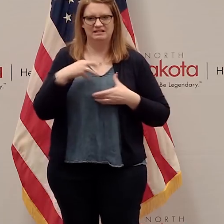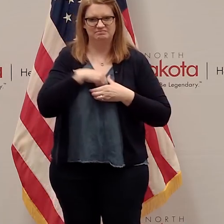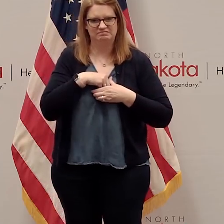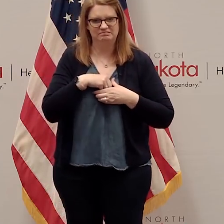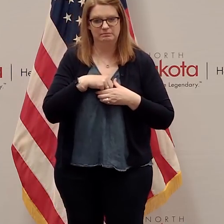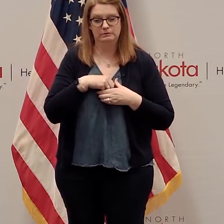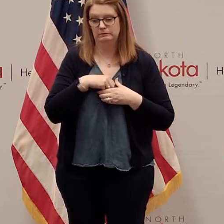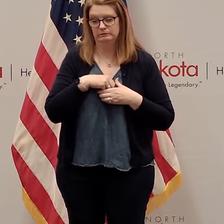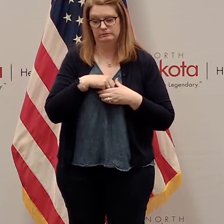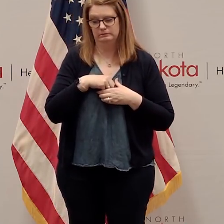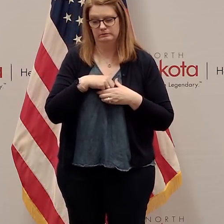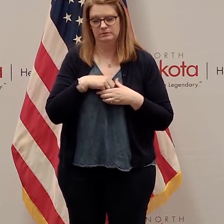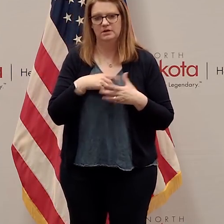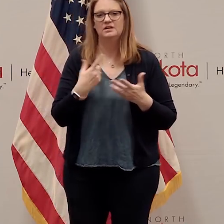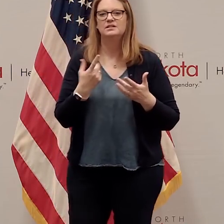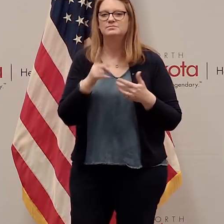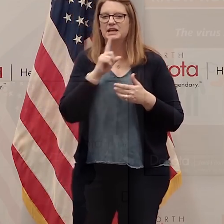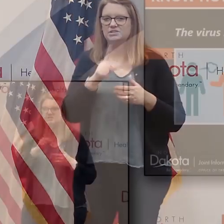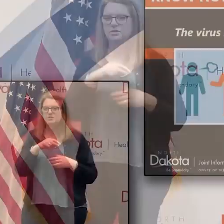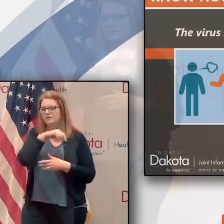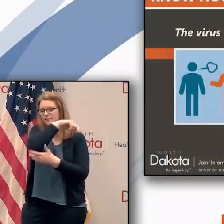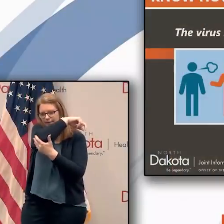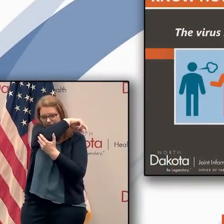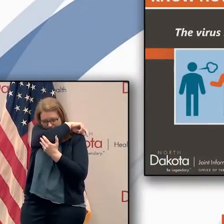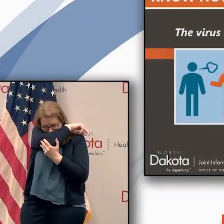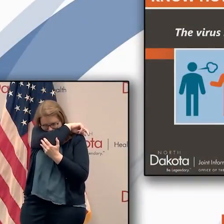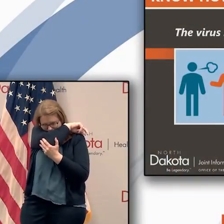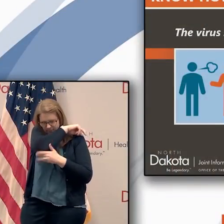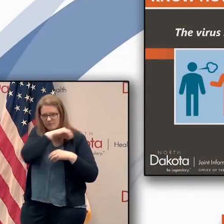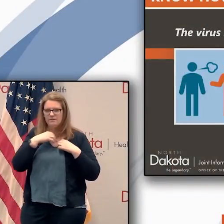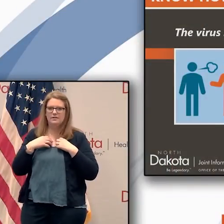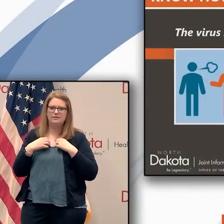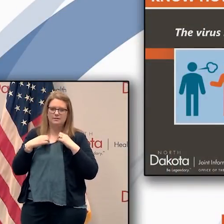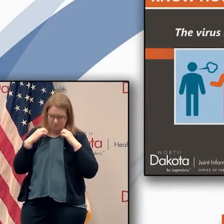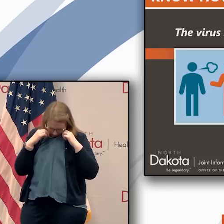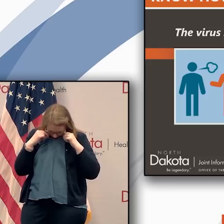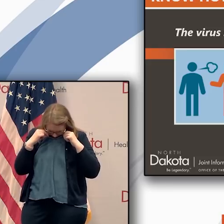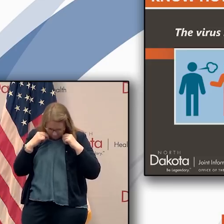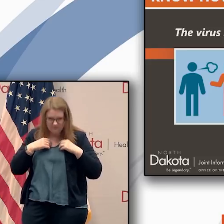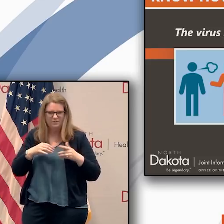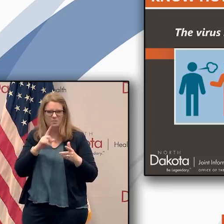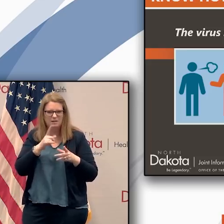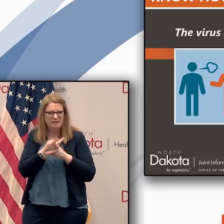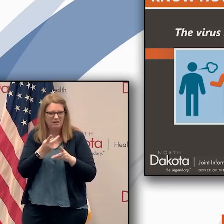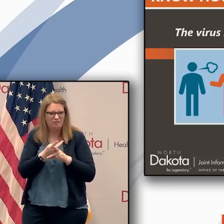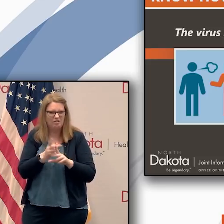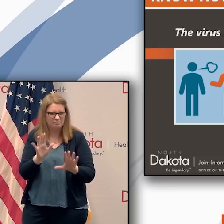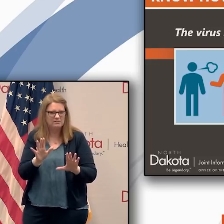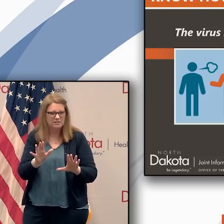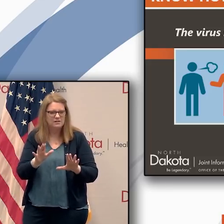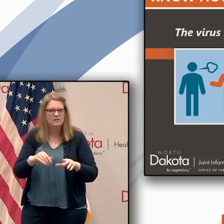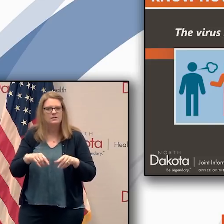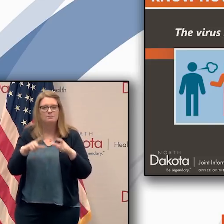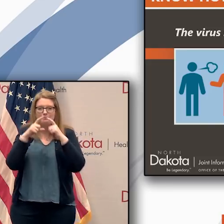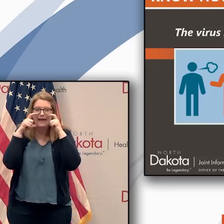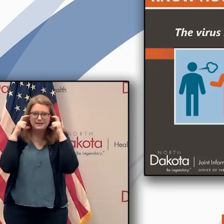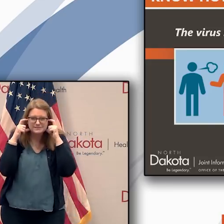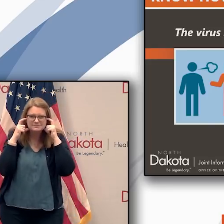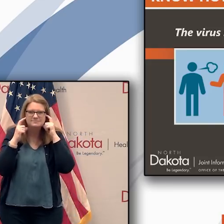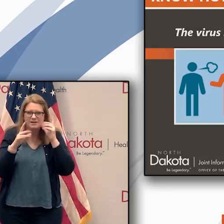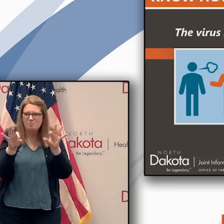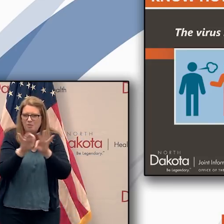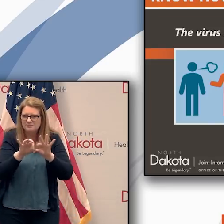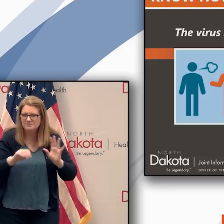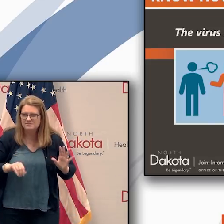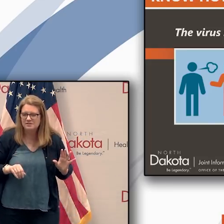a mask to do all that. But that would be, or to prevent that, but that's important. And then it also is important to remember that part of what's